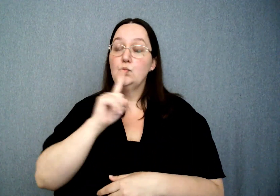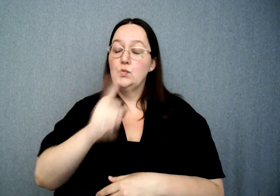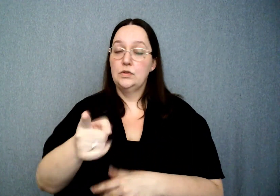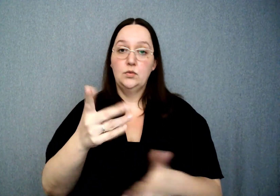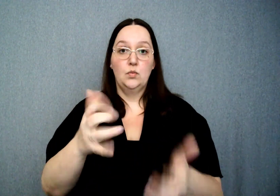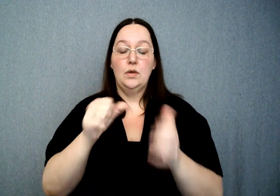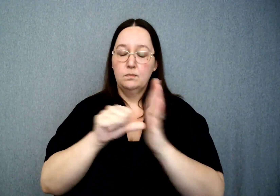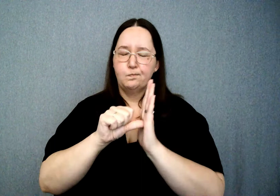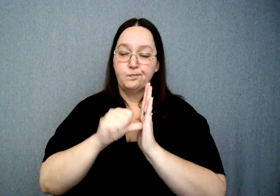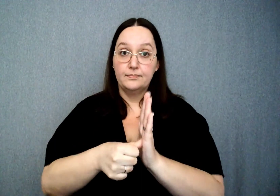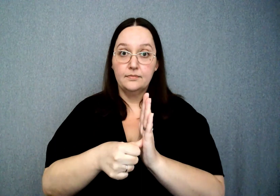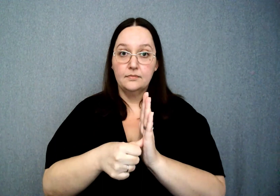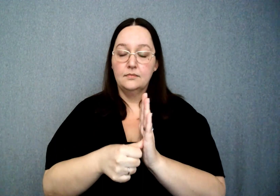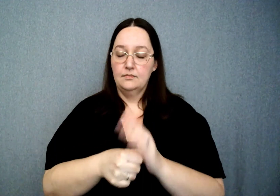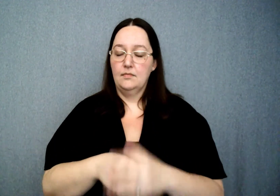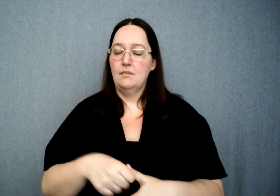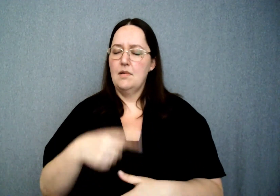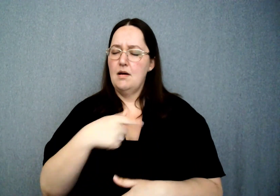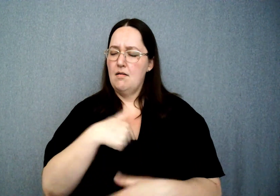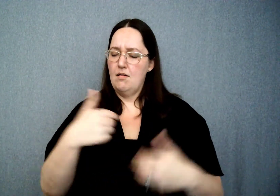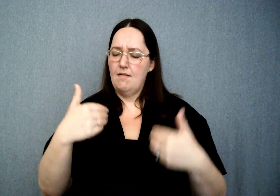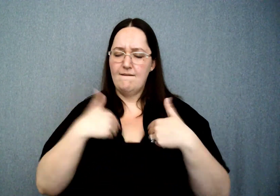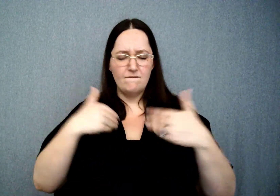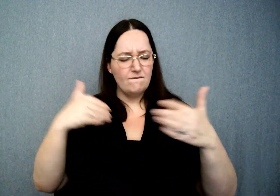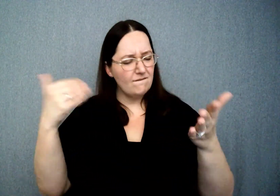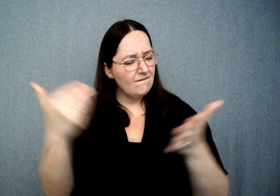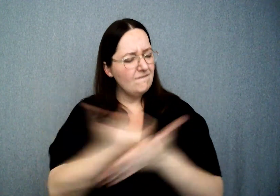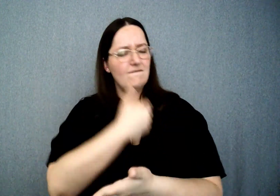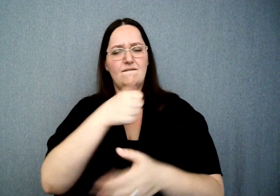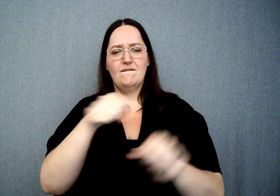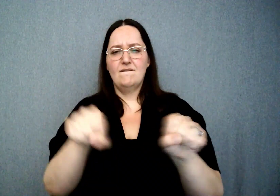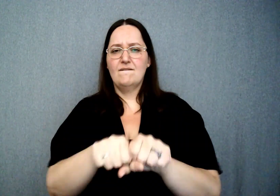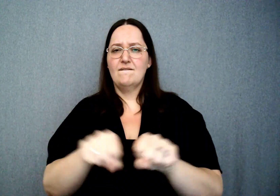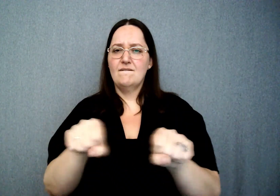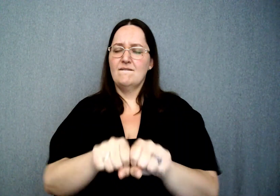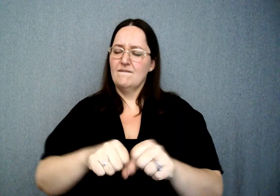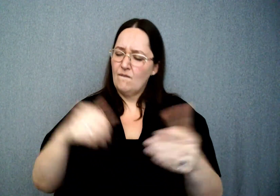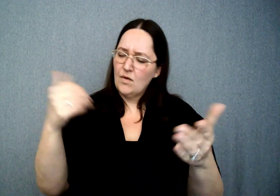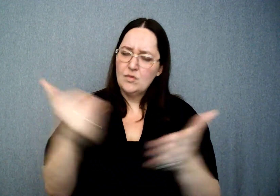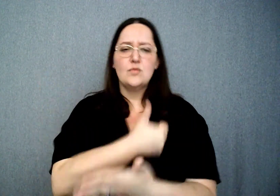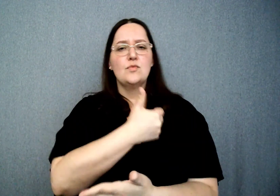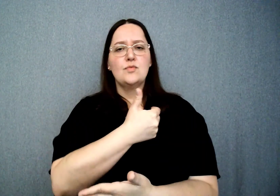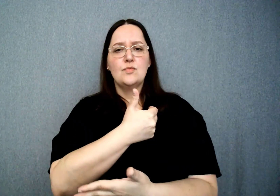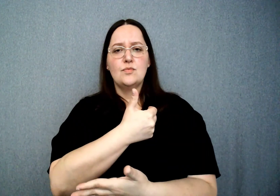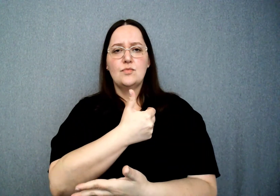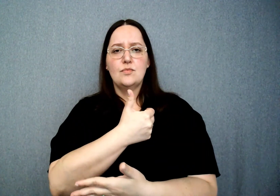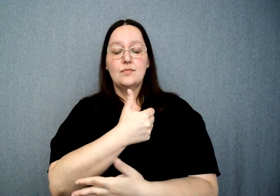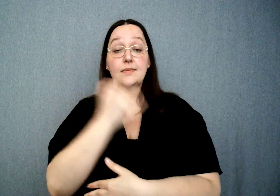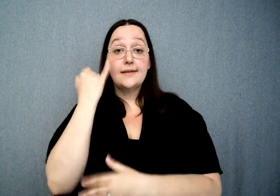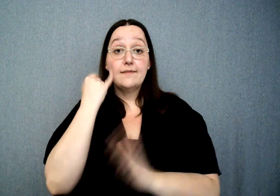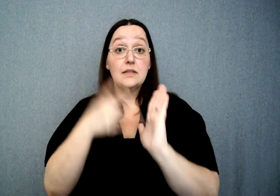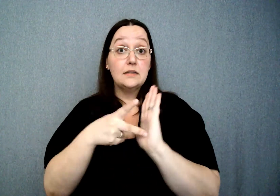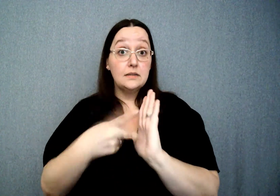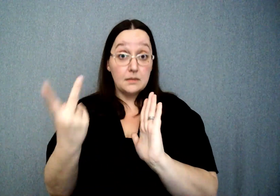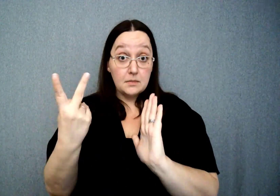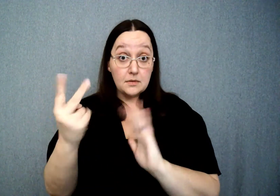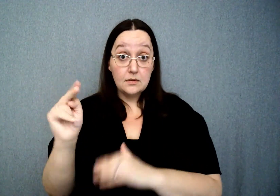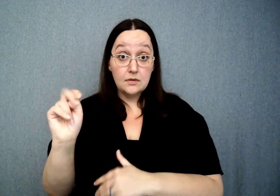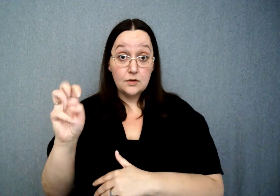If you really, really want to emphasize they are brand new, I have new shoes new.